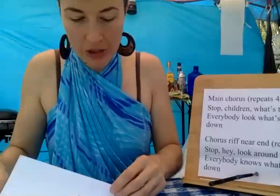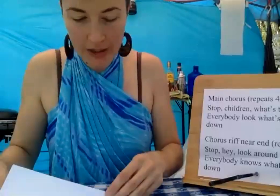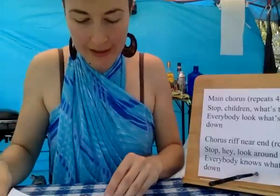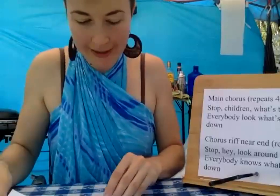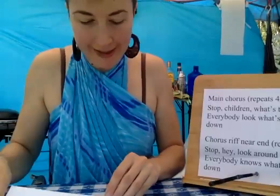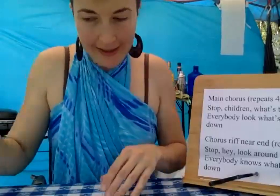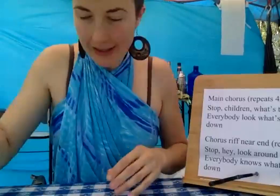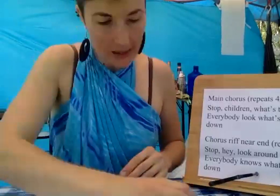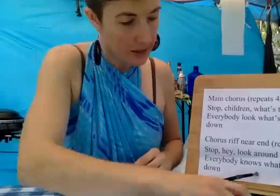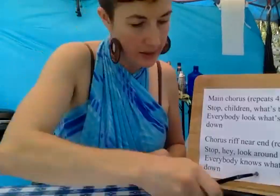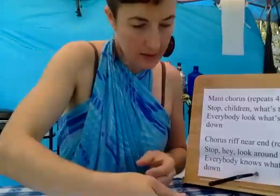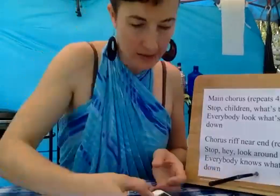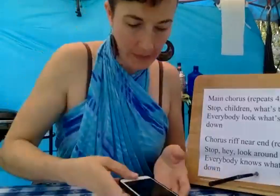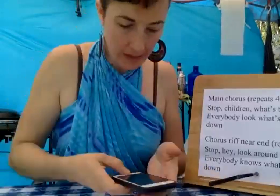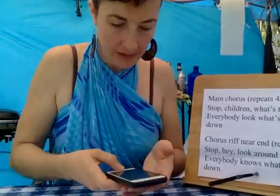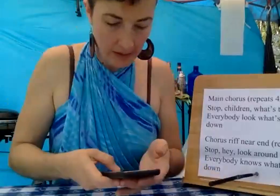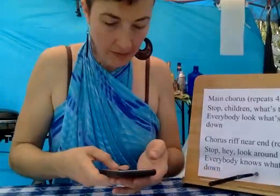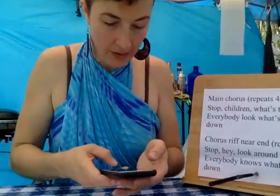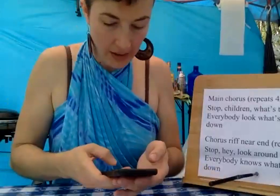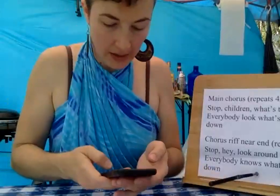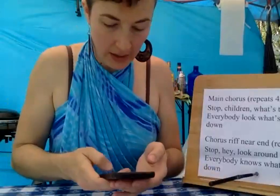on. Get that ready.